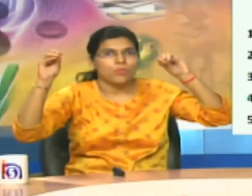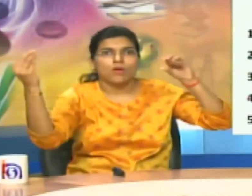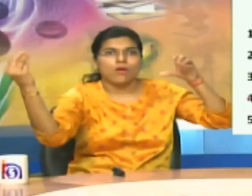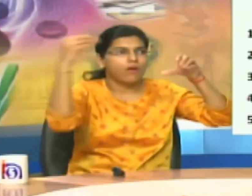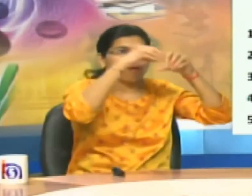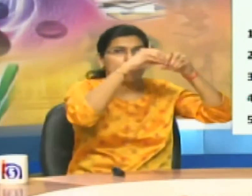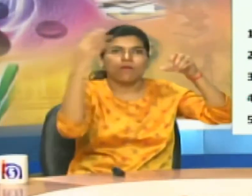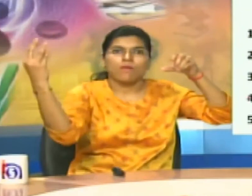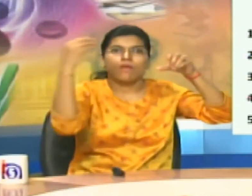requirement.